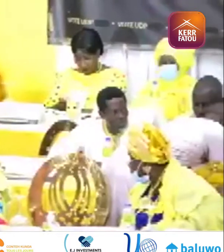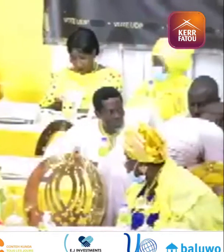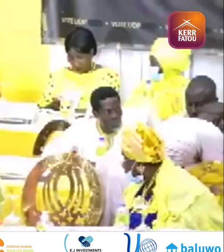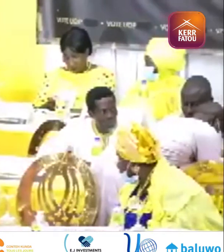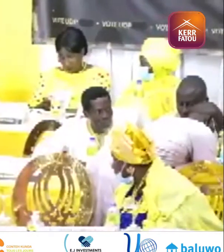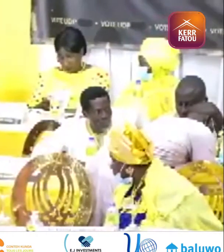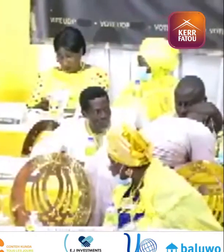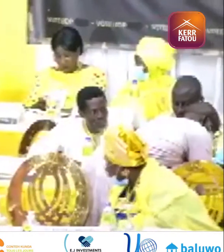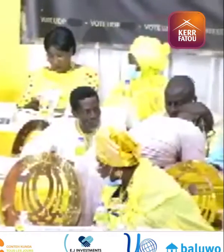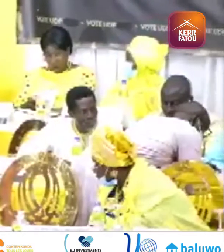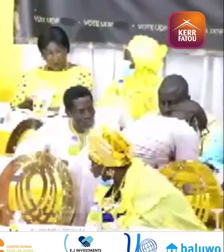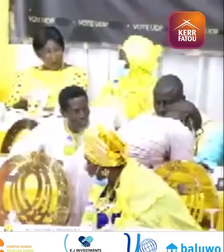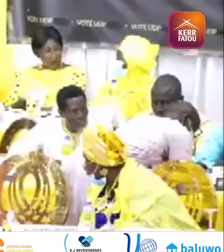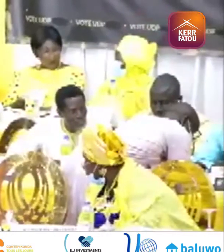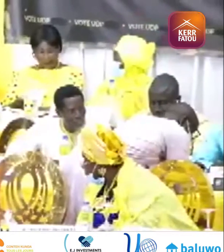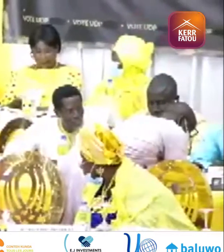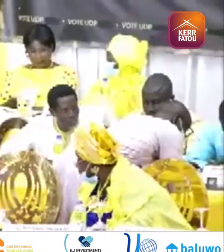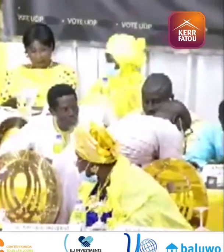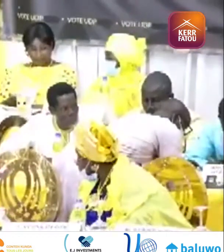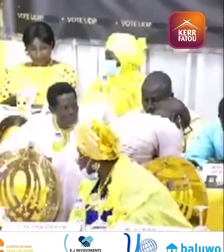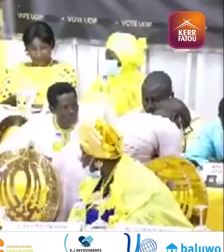off all activities.